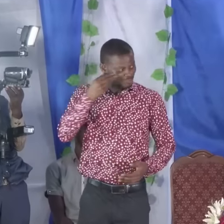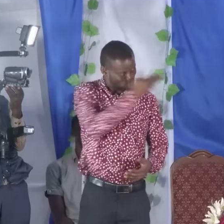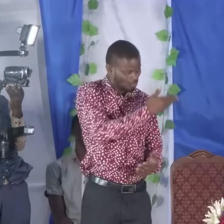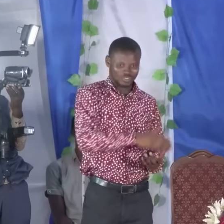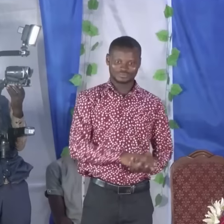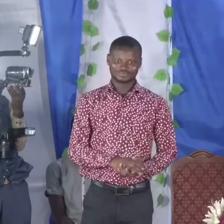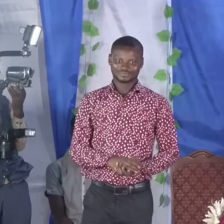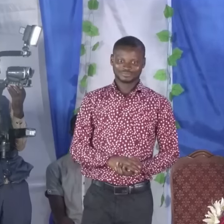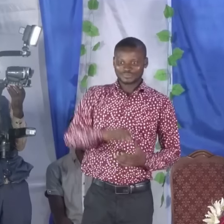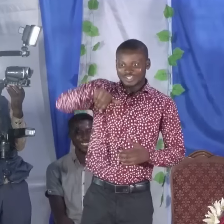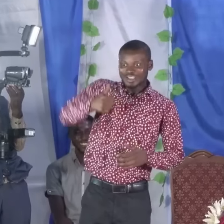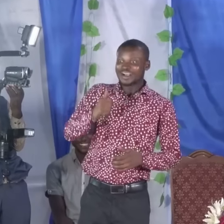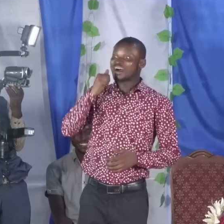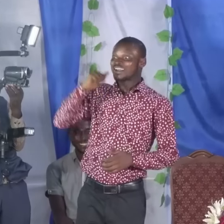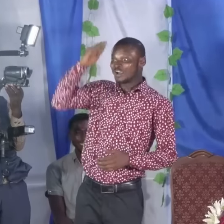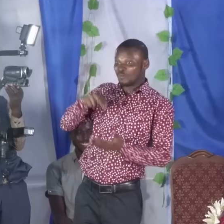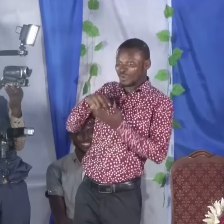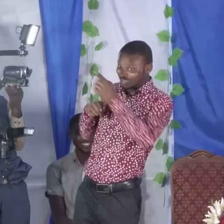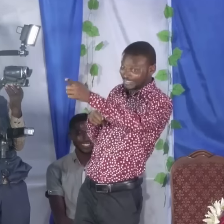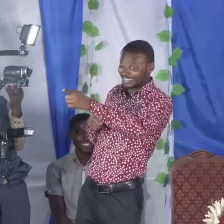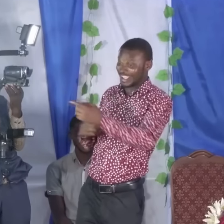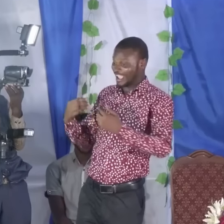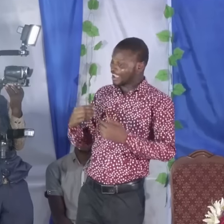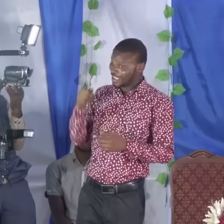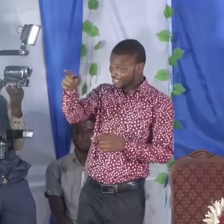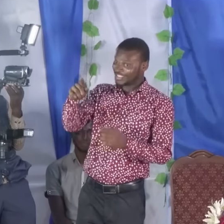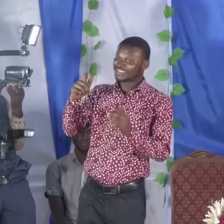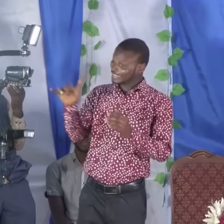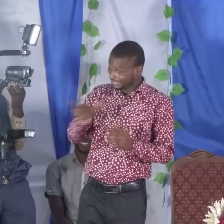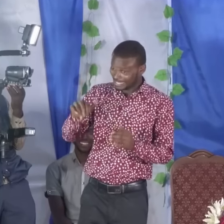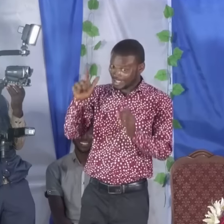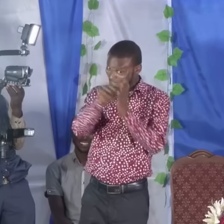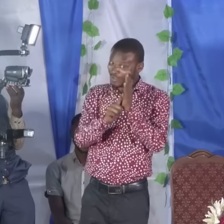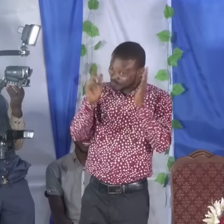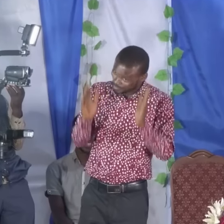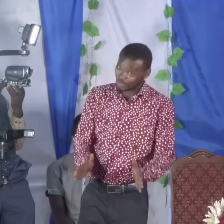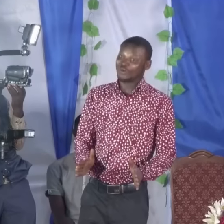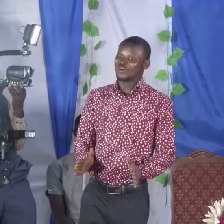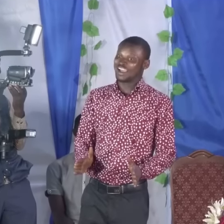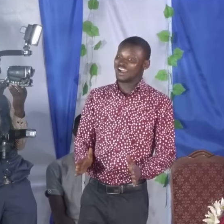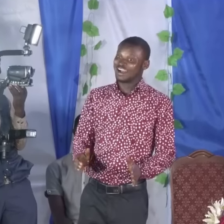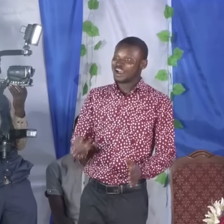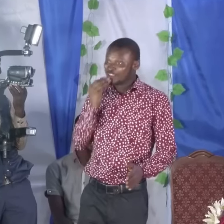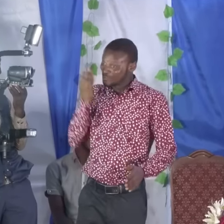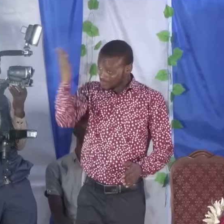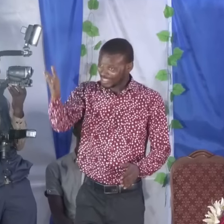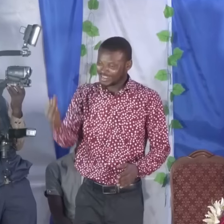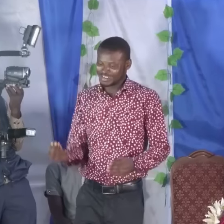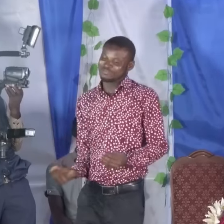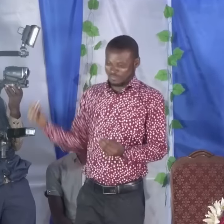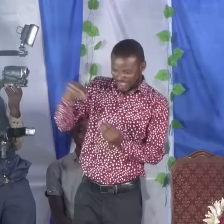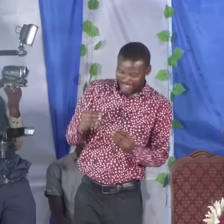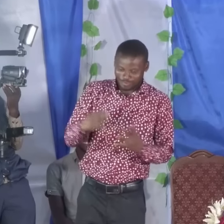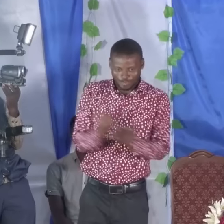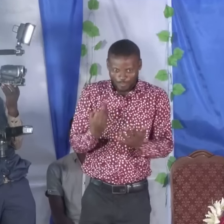kahu. Madame Foka, I'm in your panel. Africa, told that to be any ho. You're team, yeah, so. Oh, yeah,